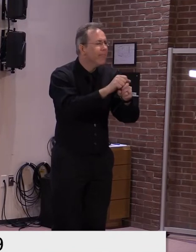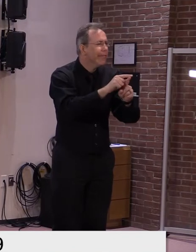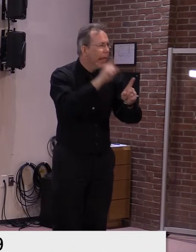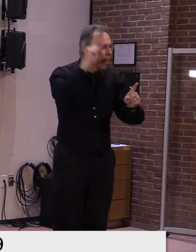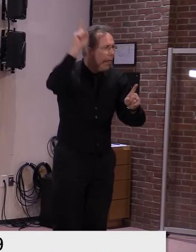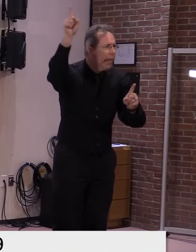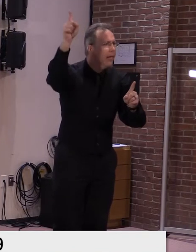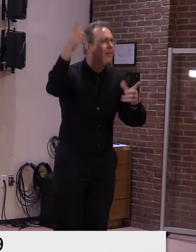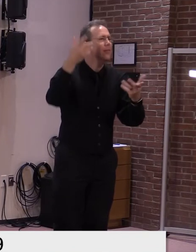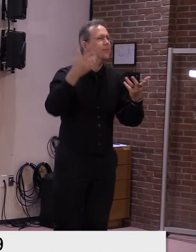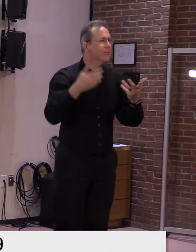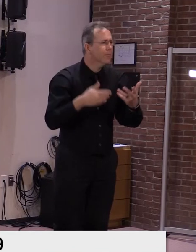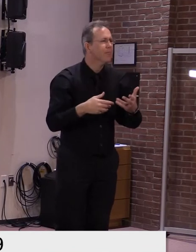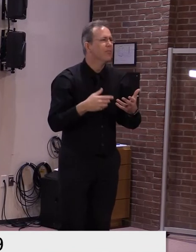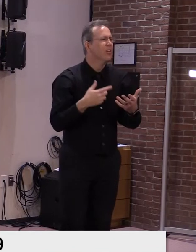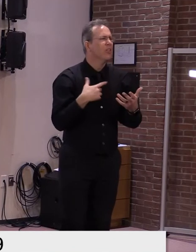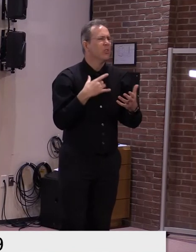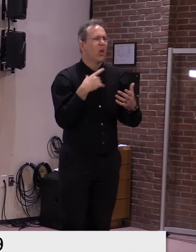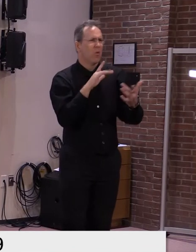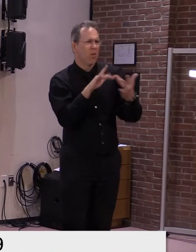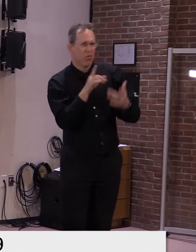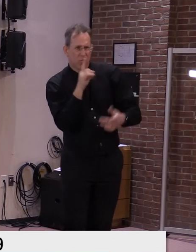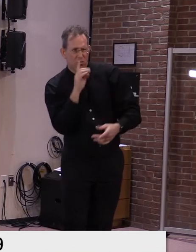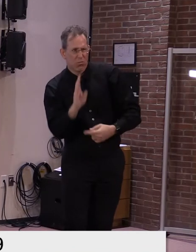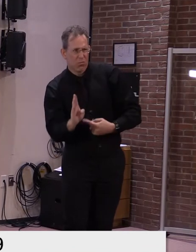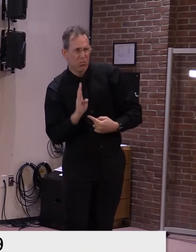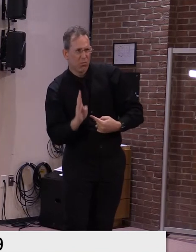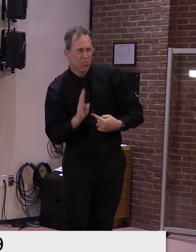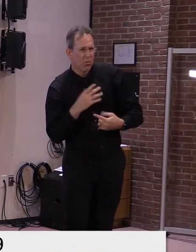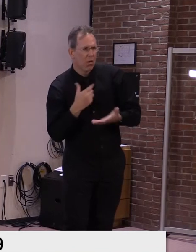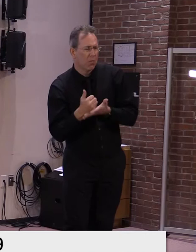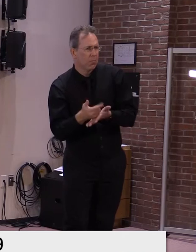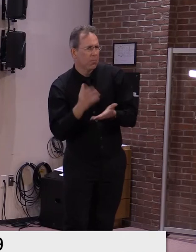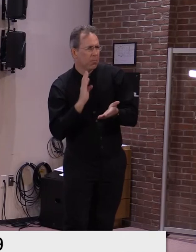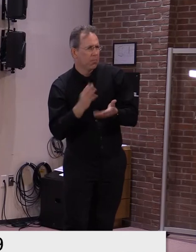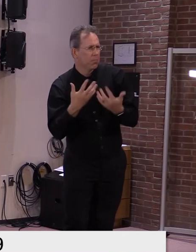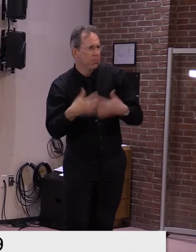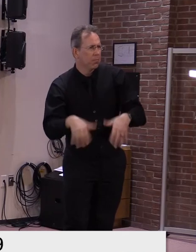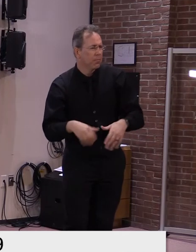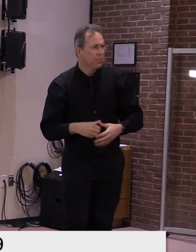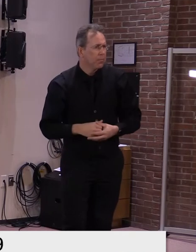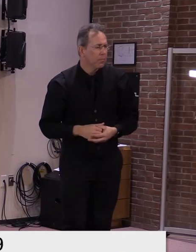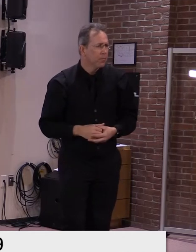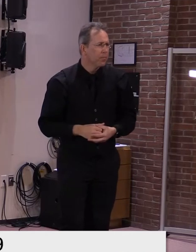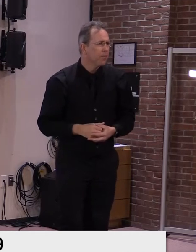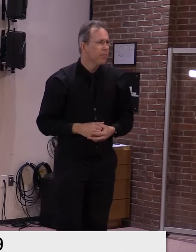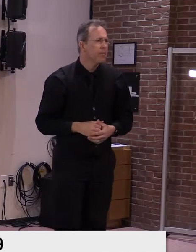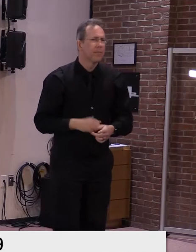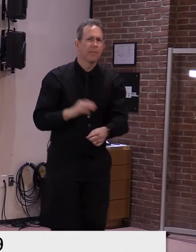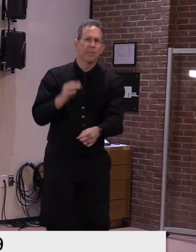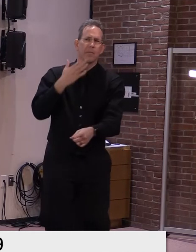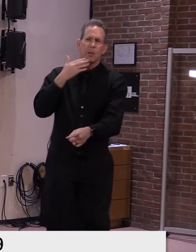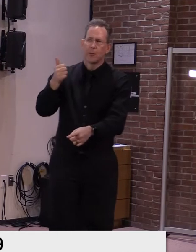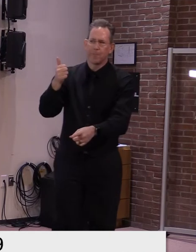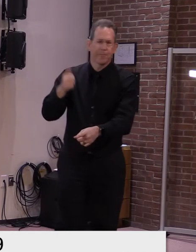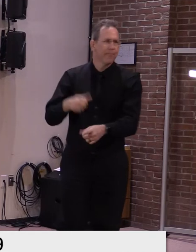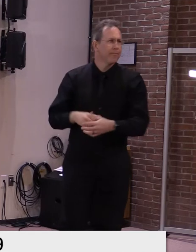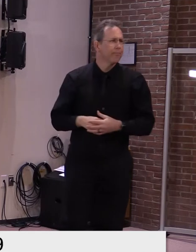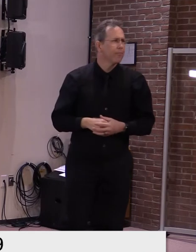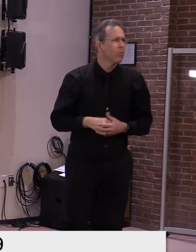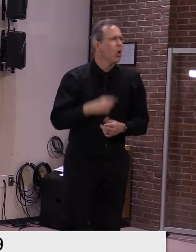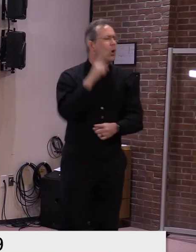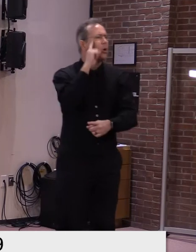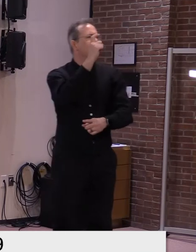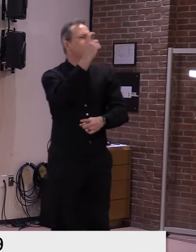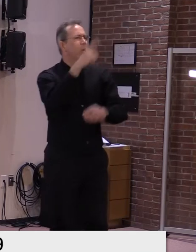talk to you, or somebody in my office will talk to you, Tom. Very good. Thanks very much. Hey, Tom, I did follow up on